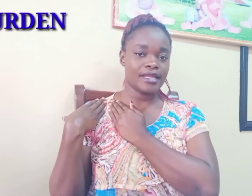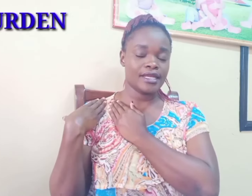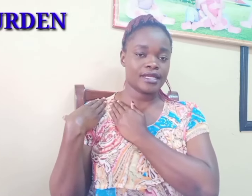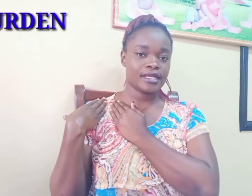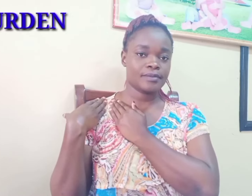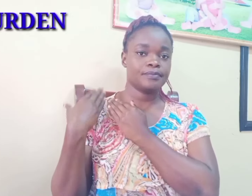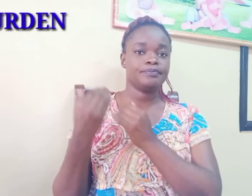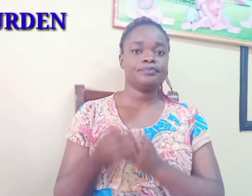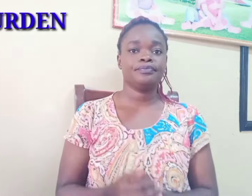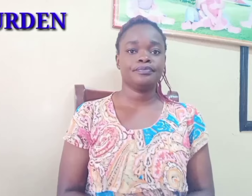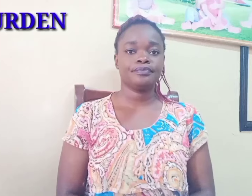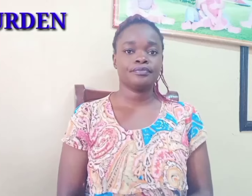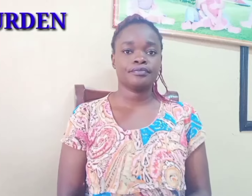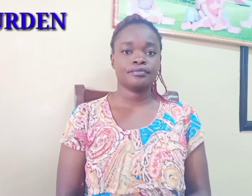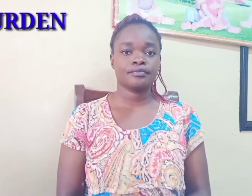burden.